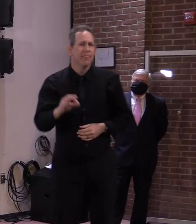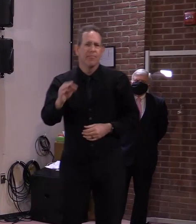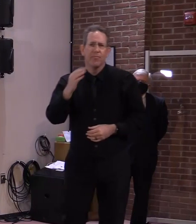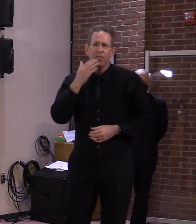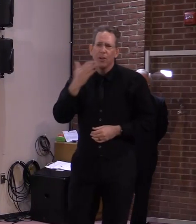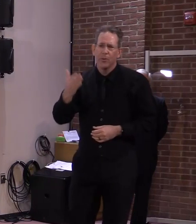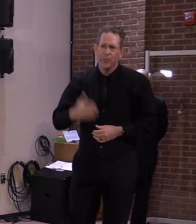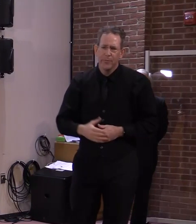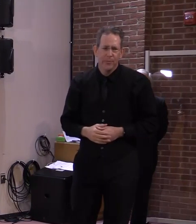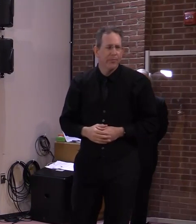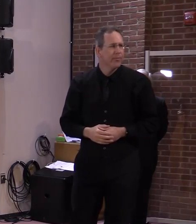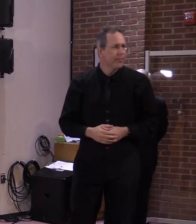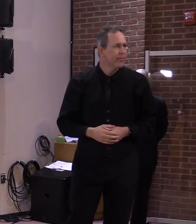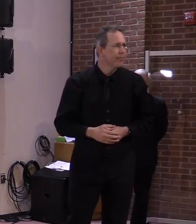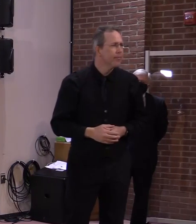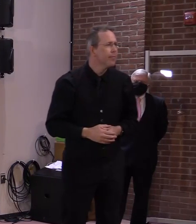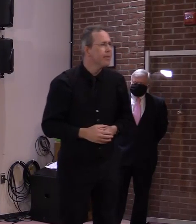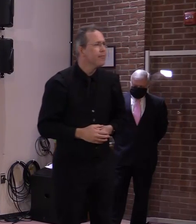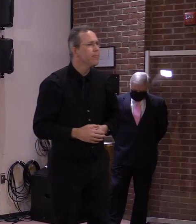All right. Thank you very much. Lisa, the Valley Reporter.